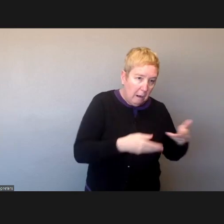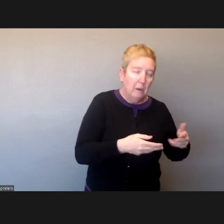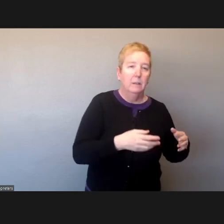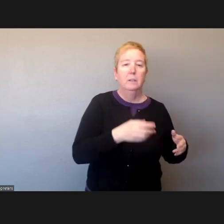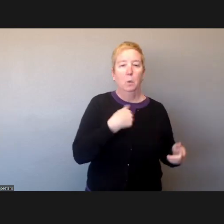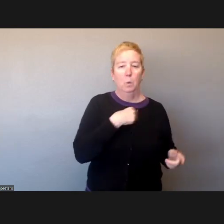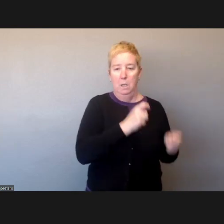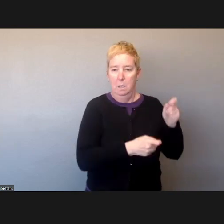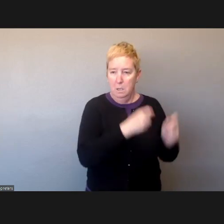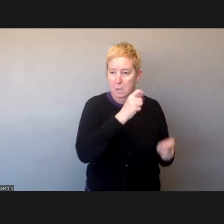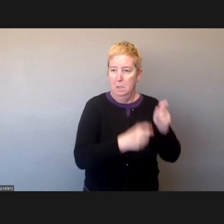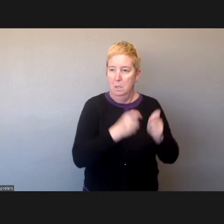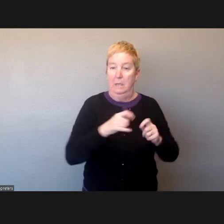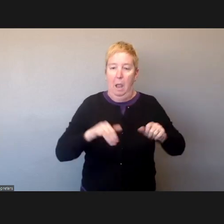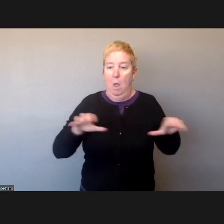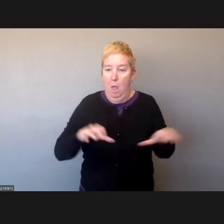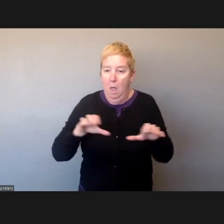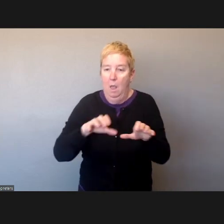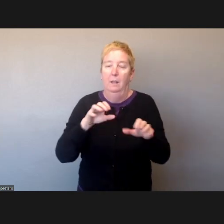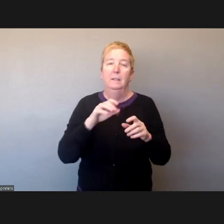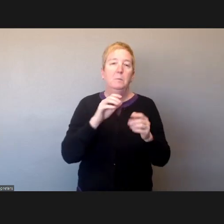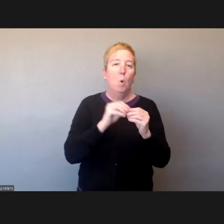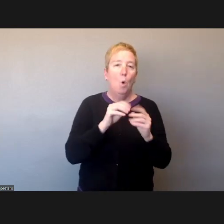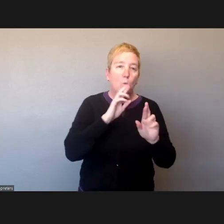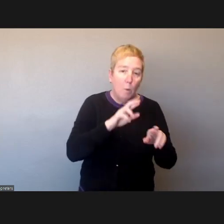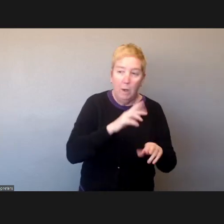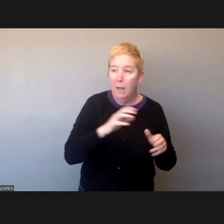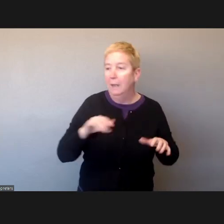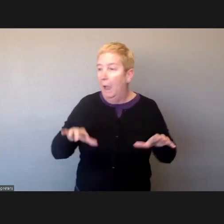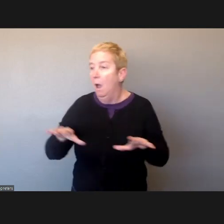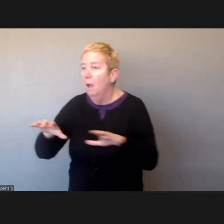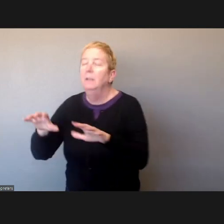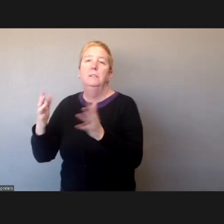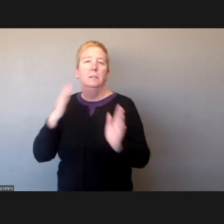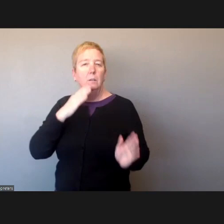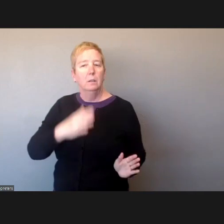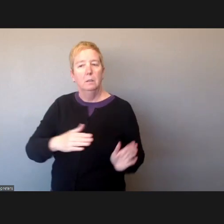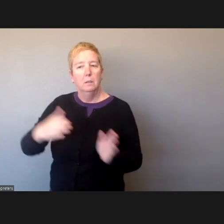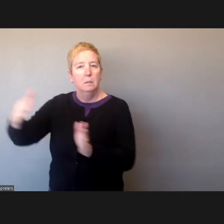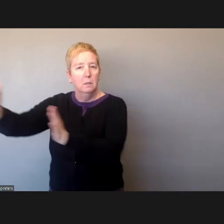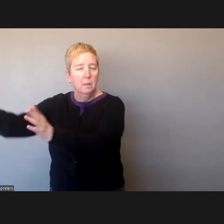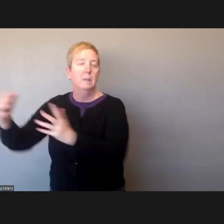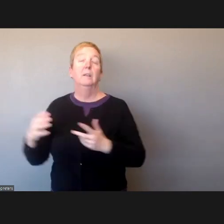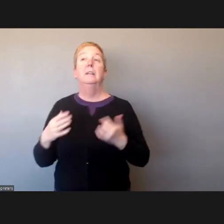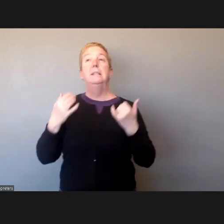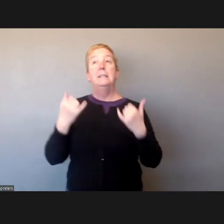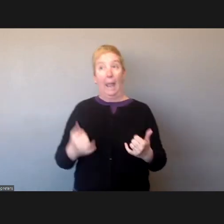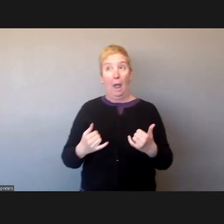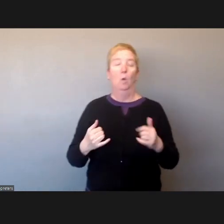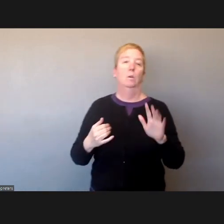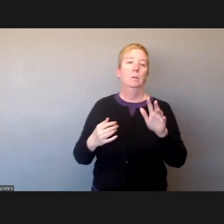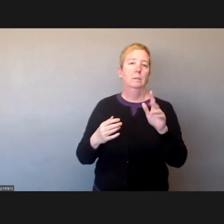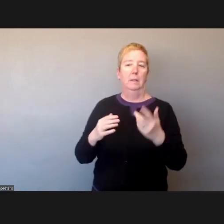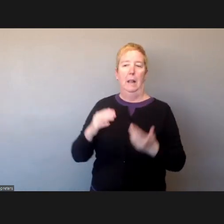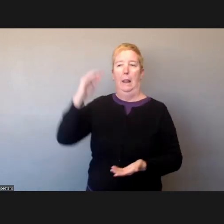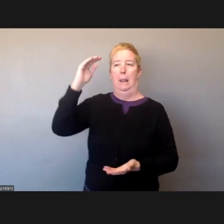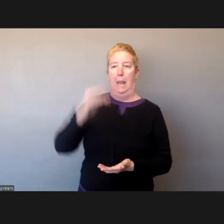the pandemic. But now that there is a sense of backing off from maybe the intensity